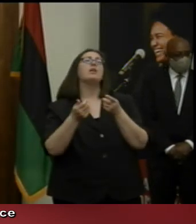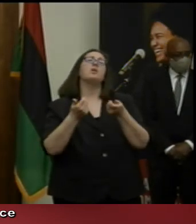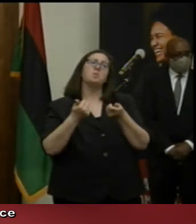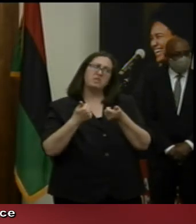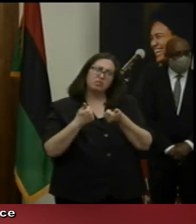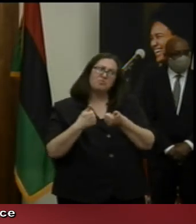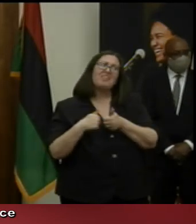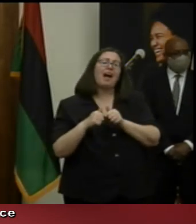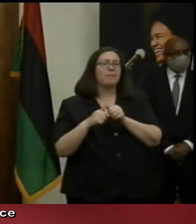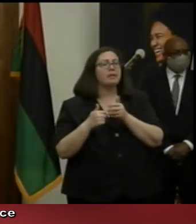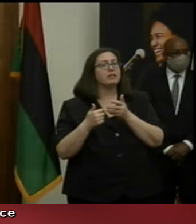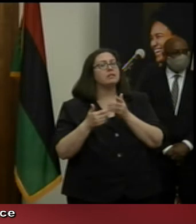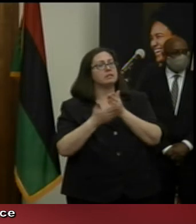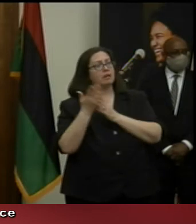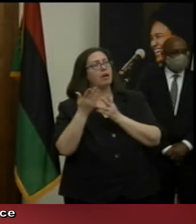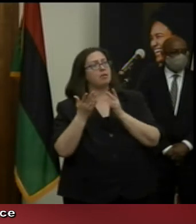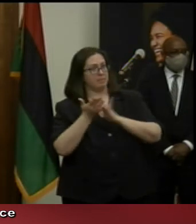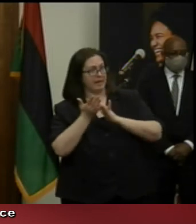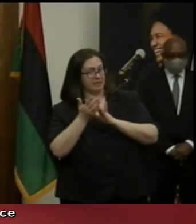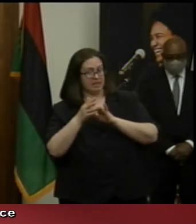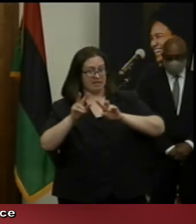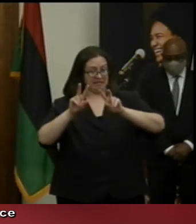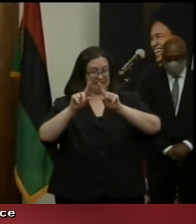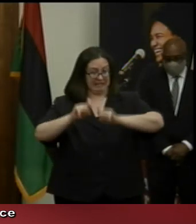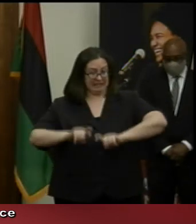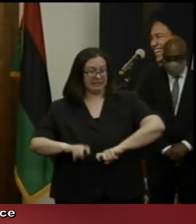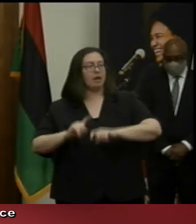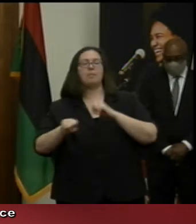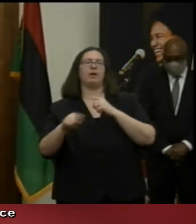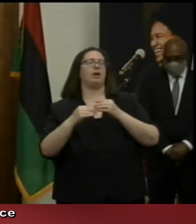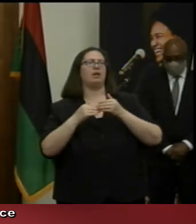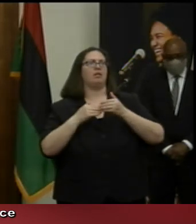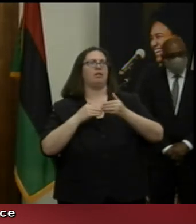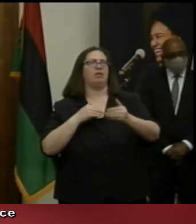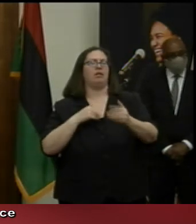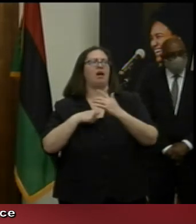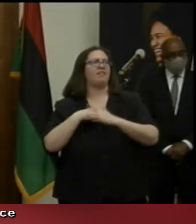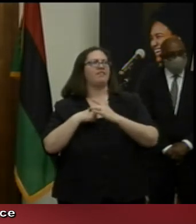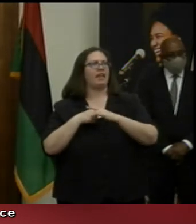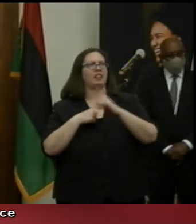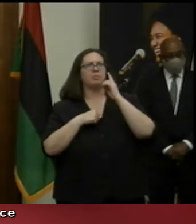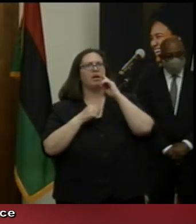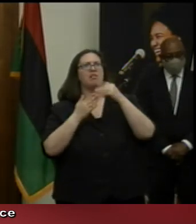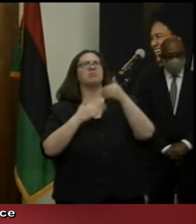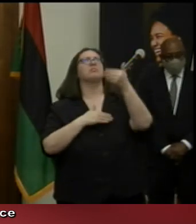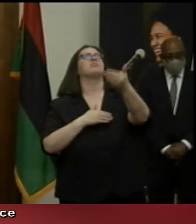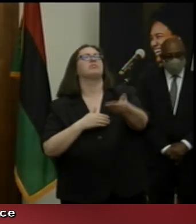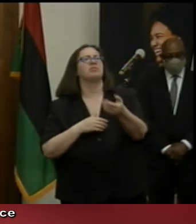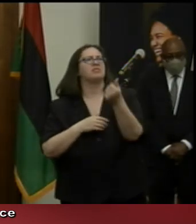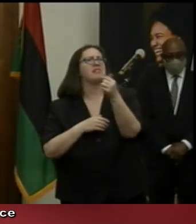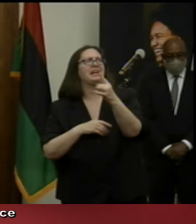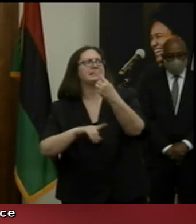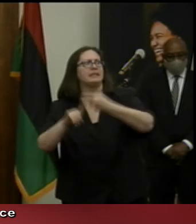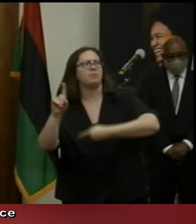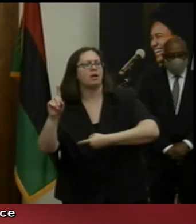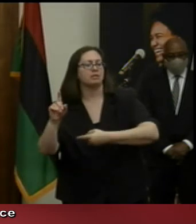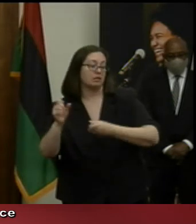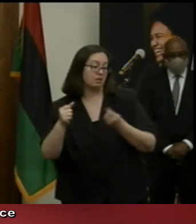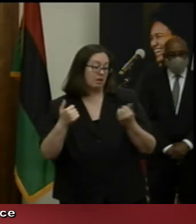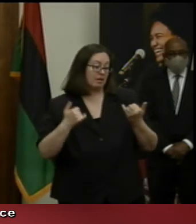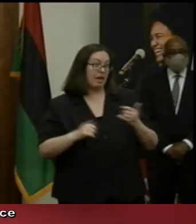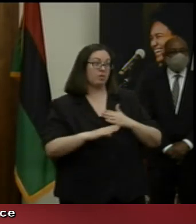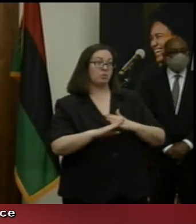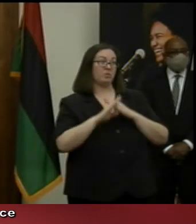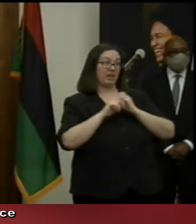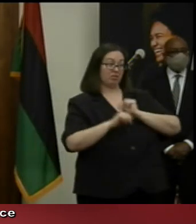be 18 to 24 months before something is actually available. And so the best thing that we have in our arsenal now to actually protect ourselves is